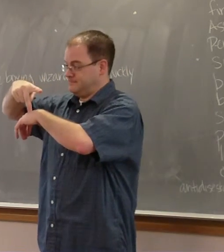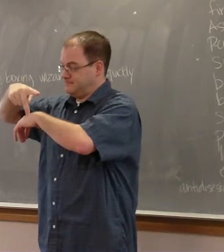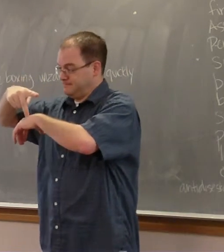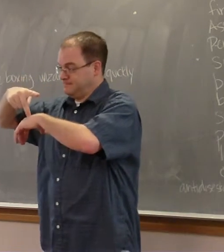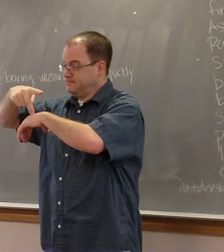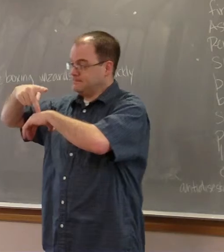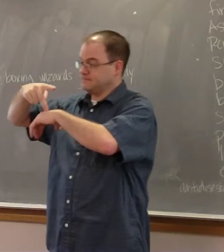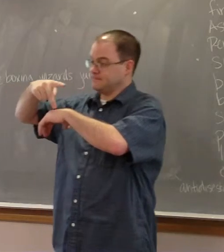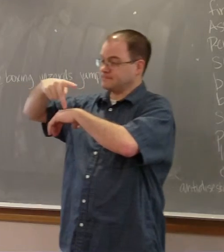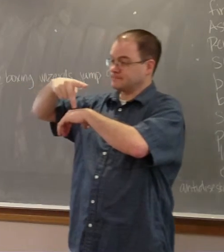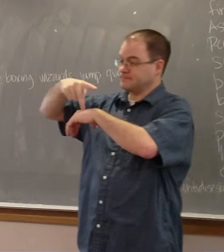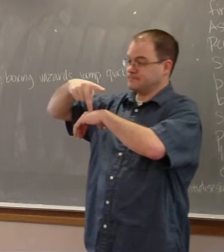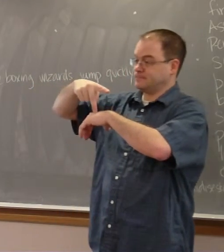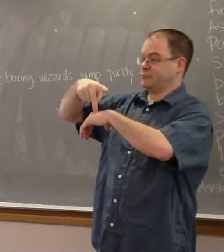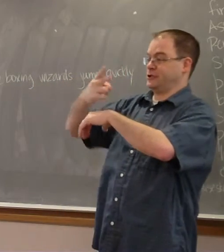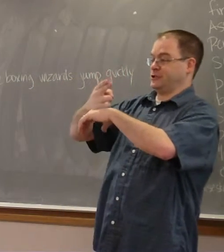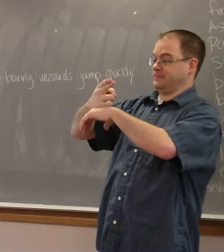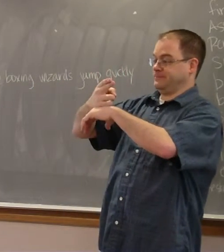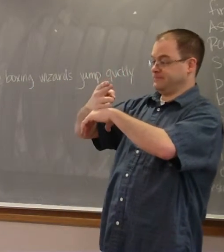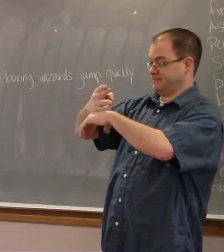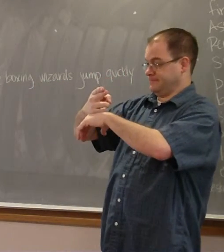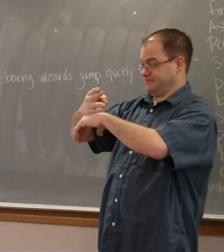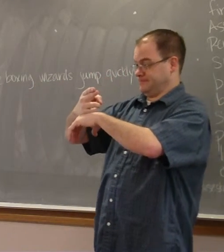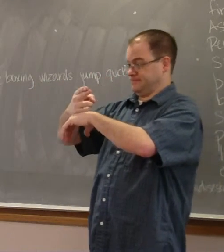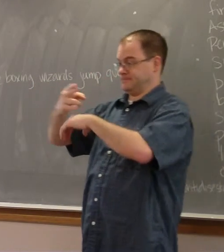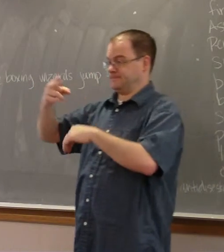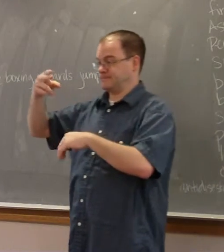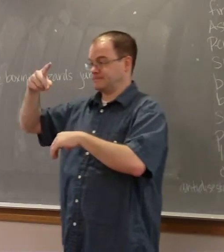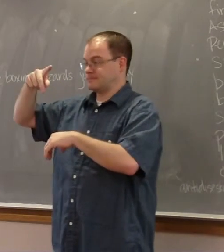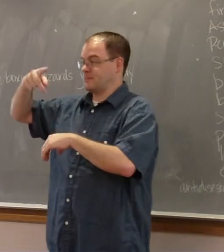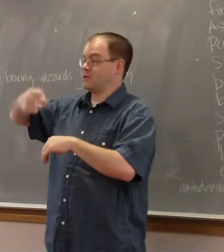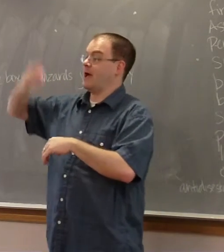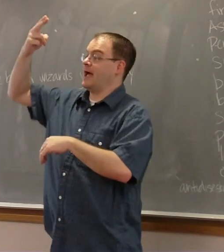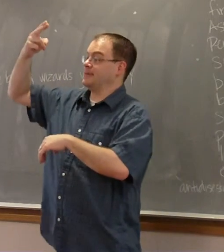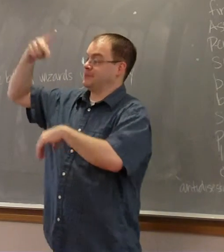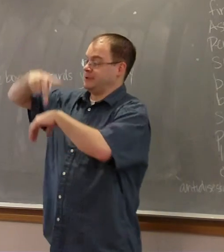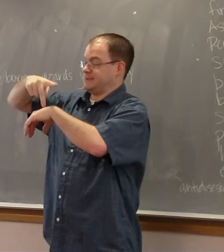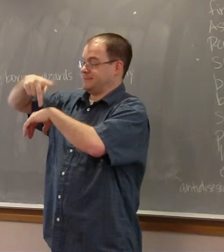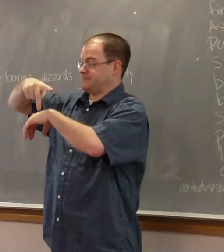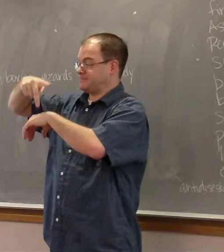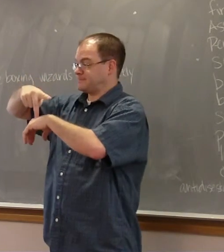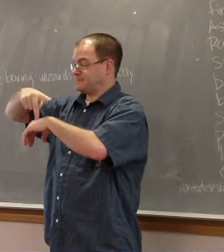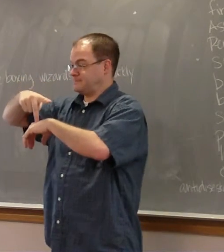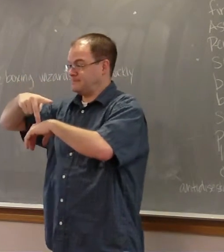Is that priesthood? Christian. So High Priest.